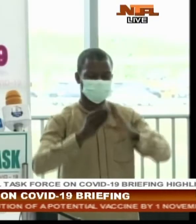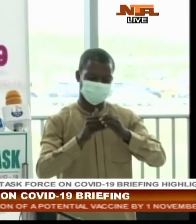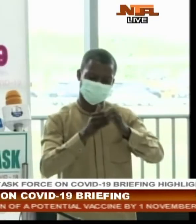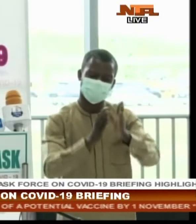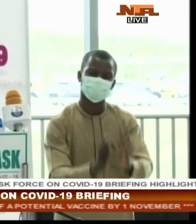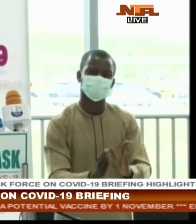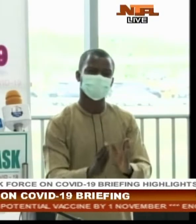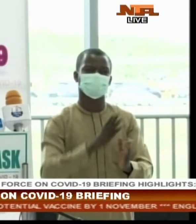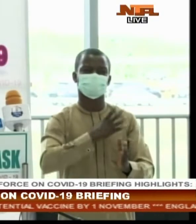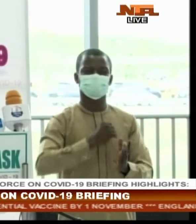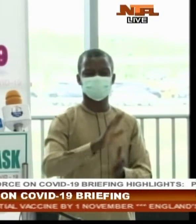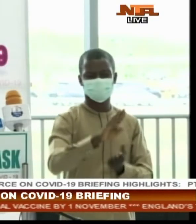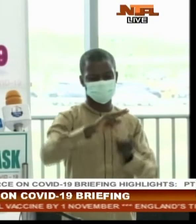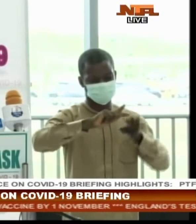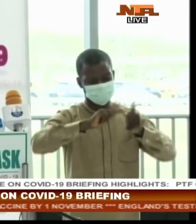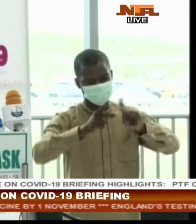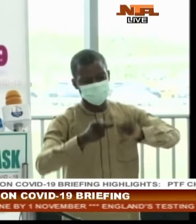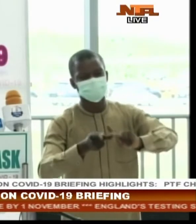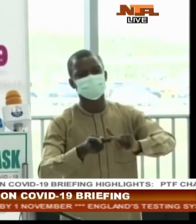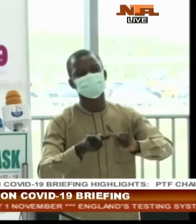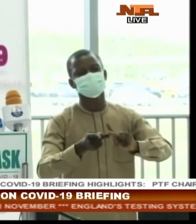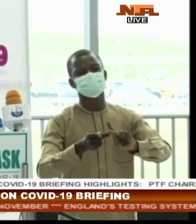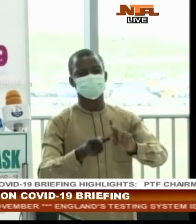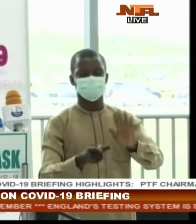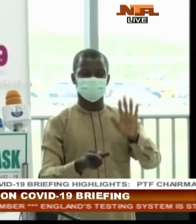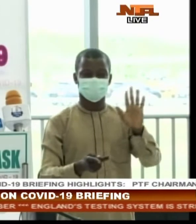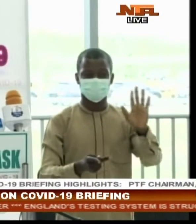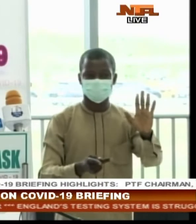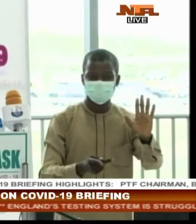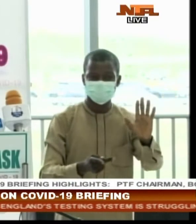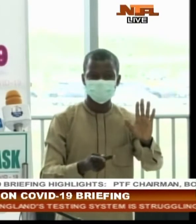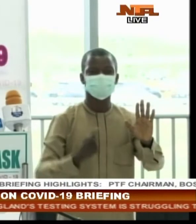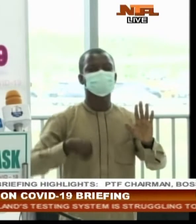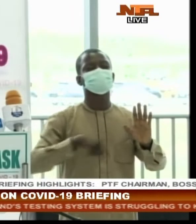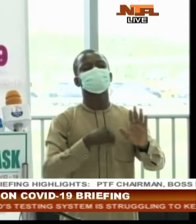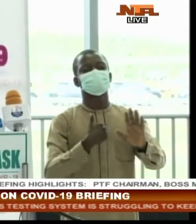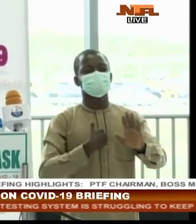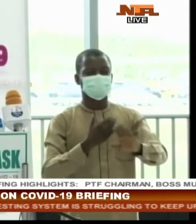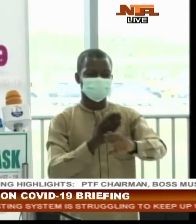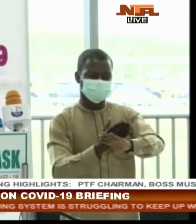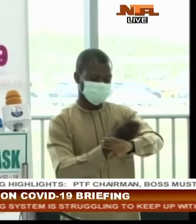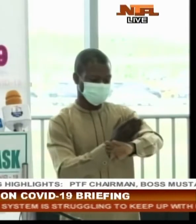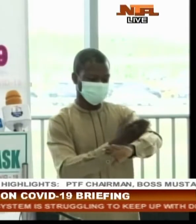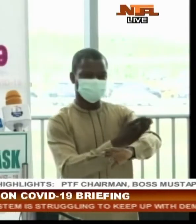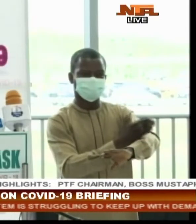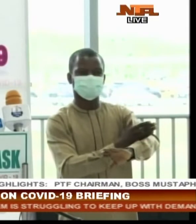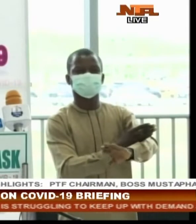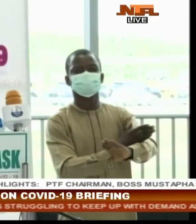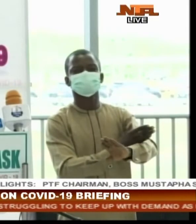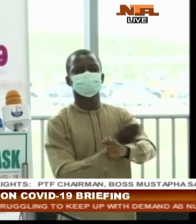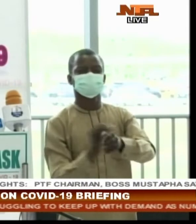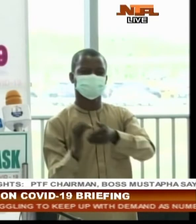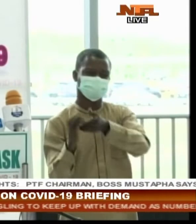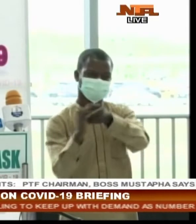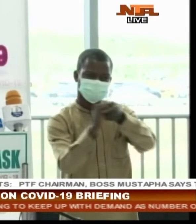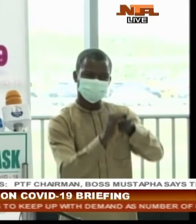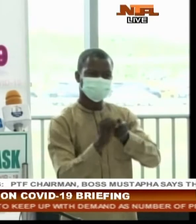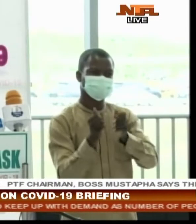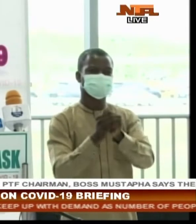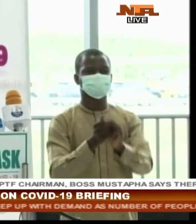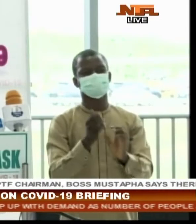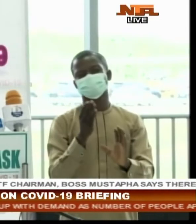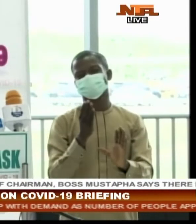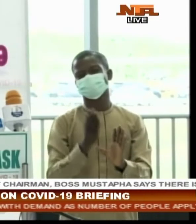and partners. And 5, we've improved synergy and collaboration with the